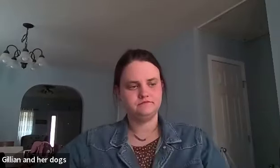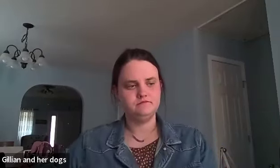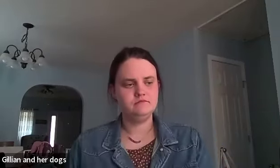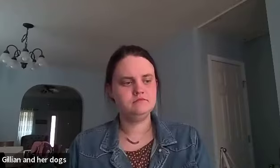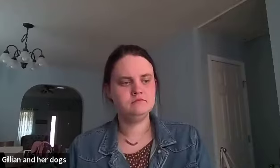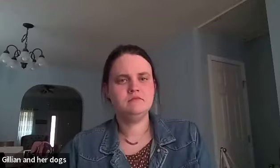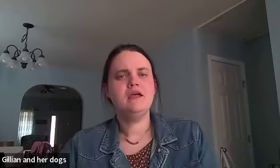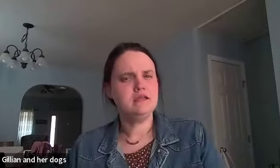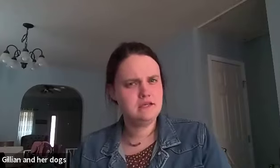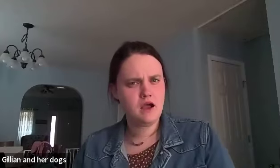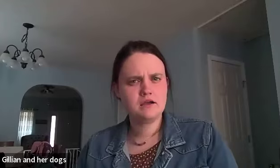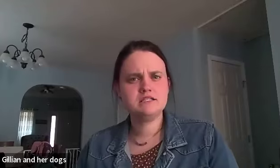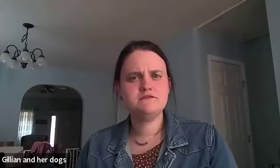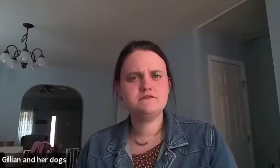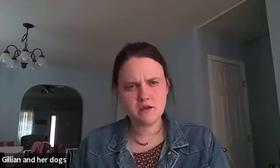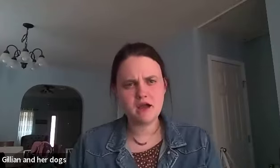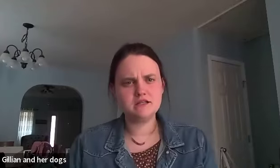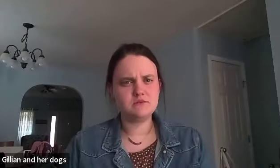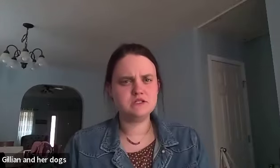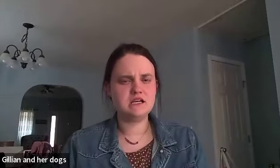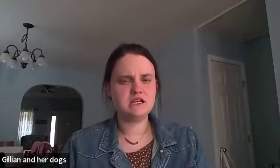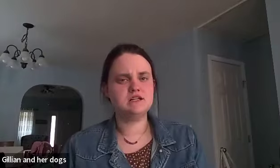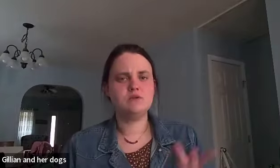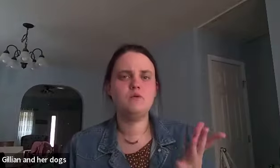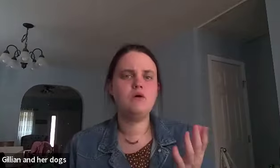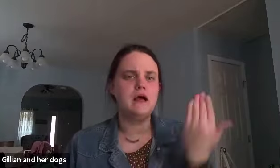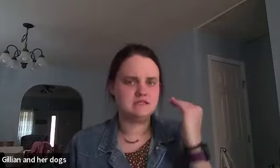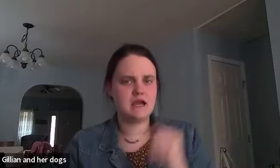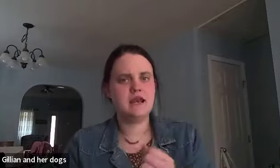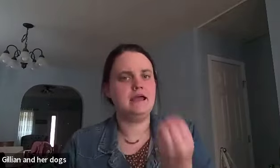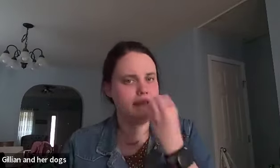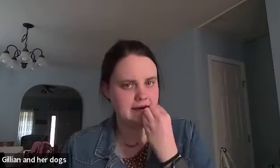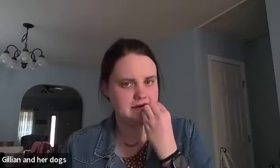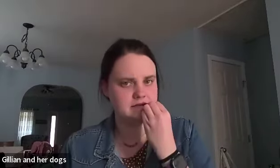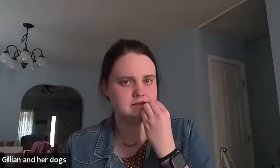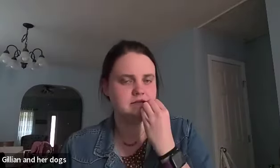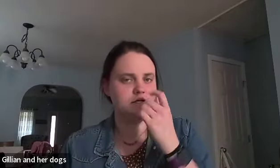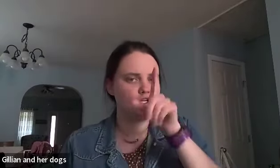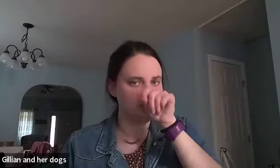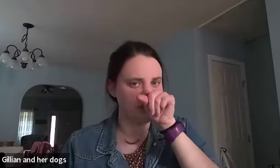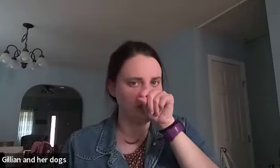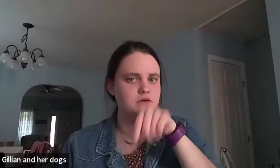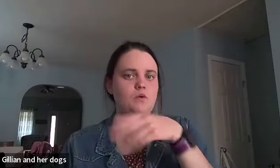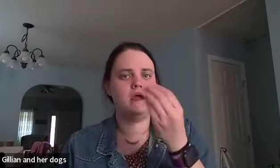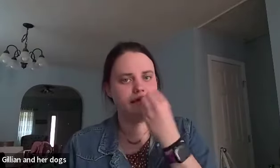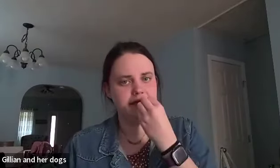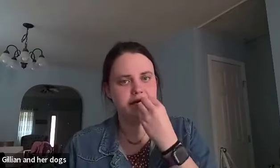there already. Yeah, because if you think about it, someone's like asking, like, well, last night I ate chicken or I